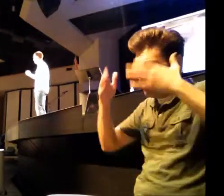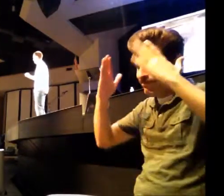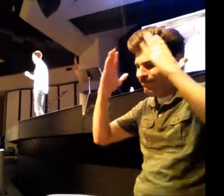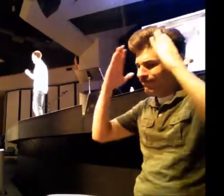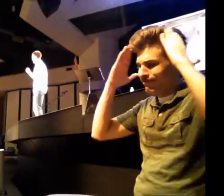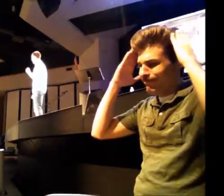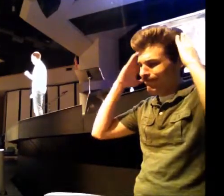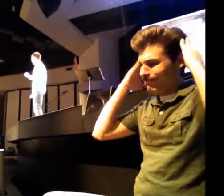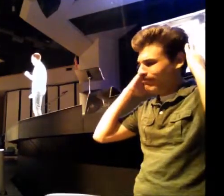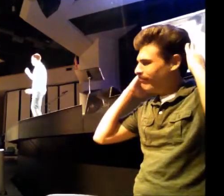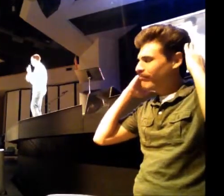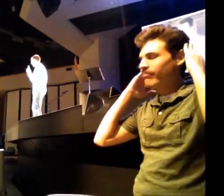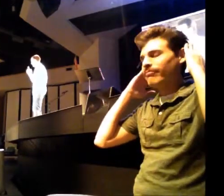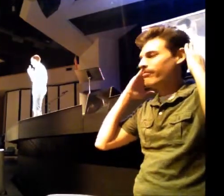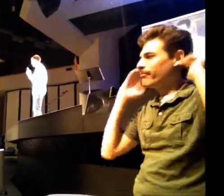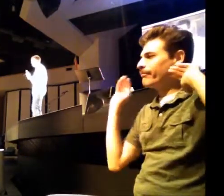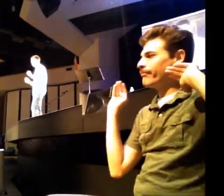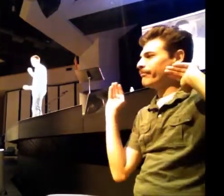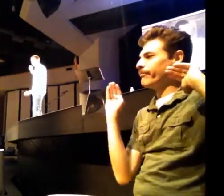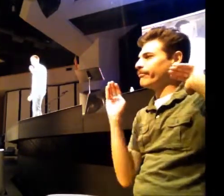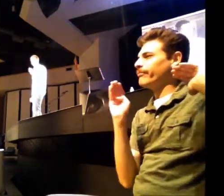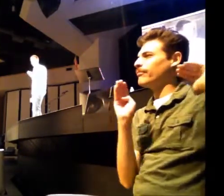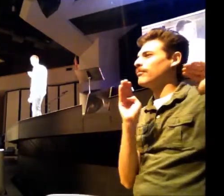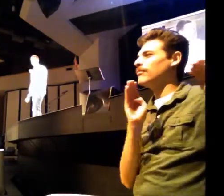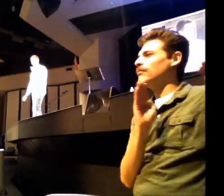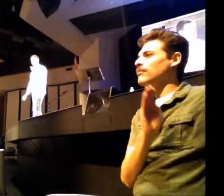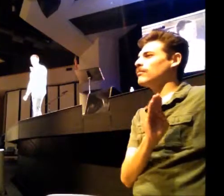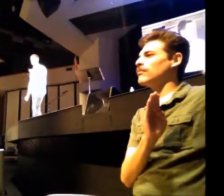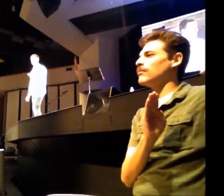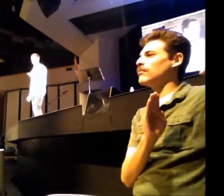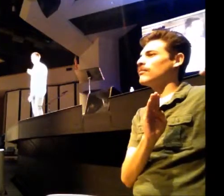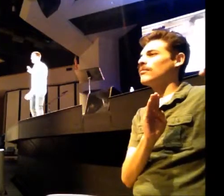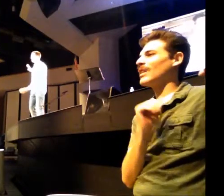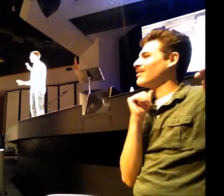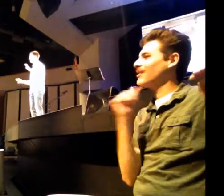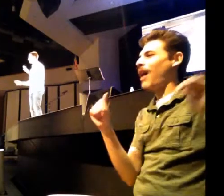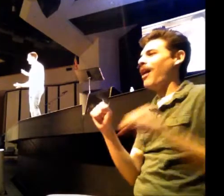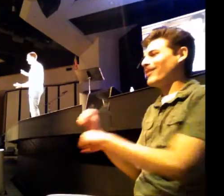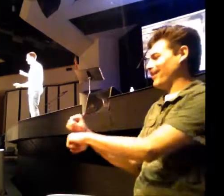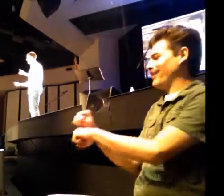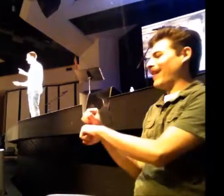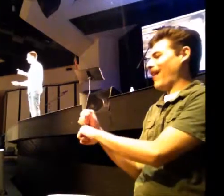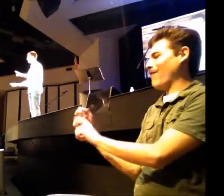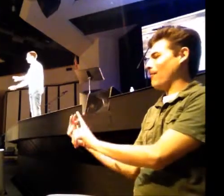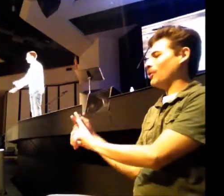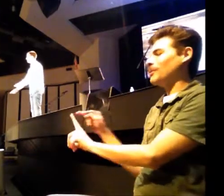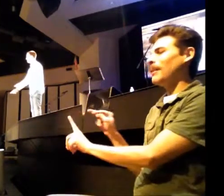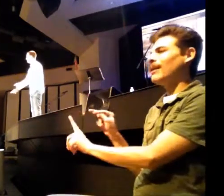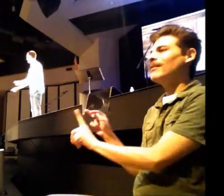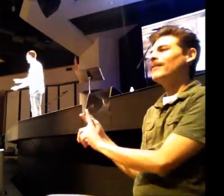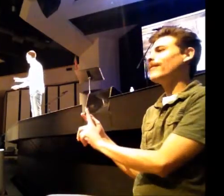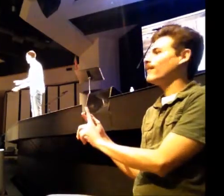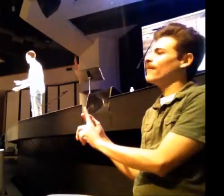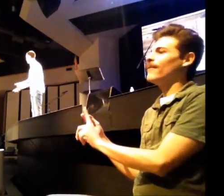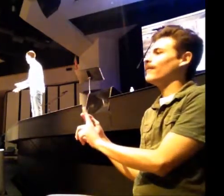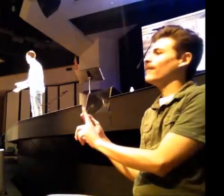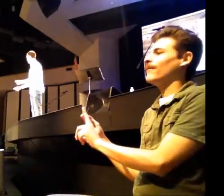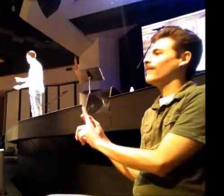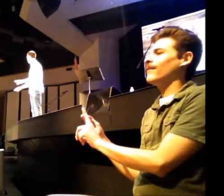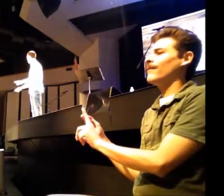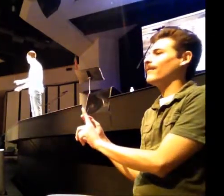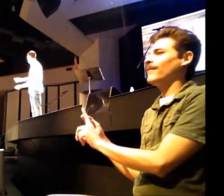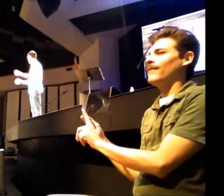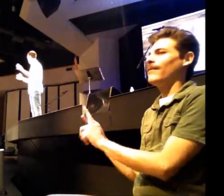this moment be driven by you from the perspective of a slave. Because, friends, communion is all